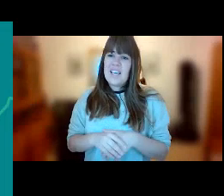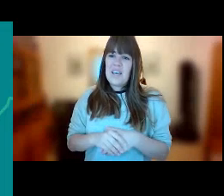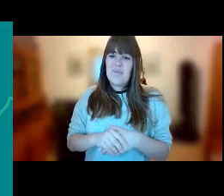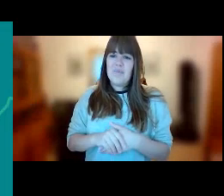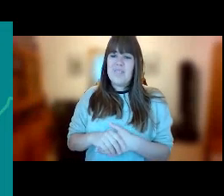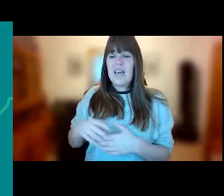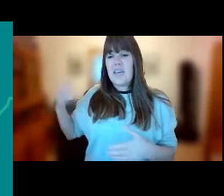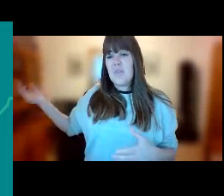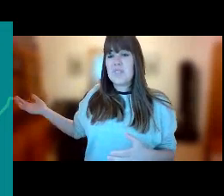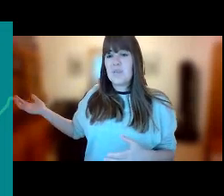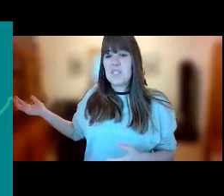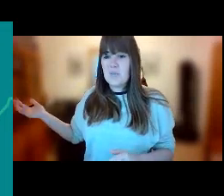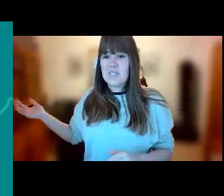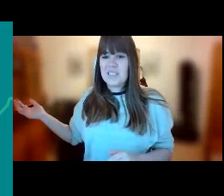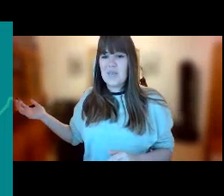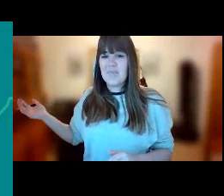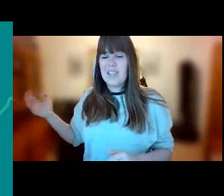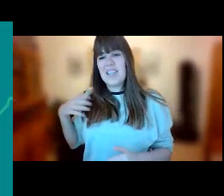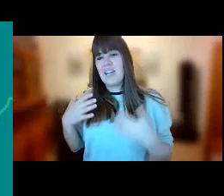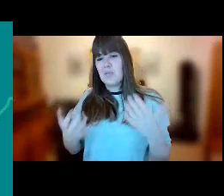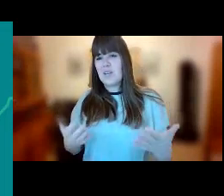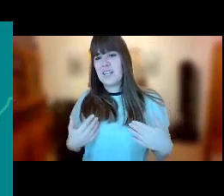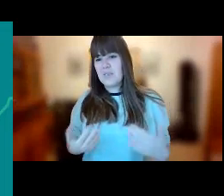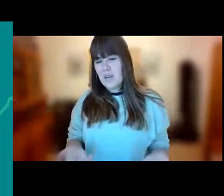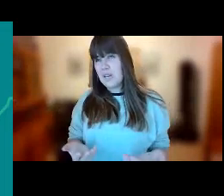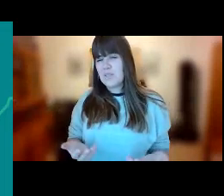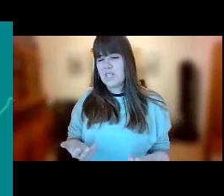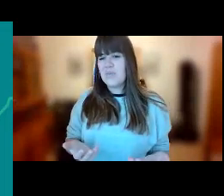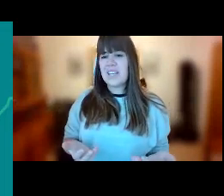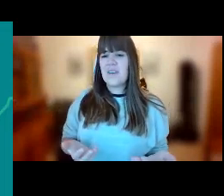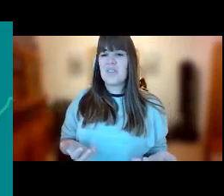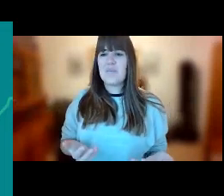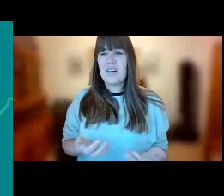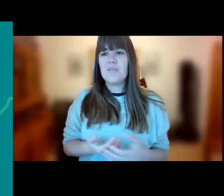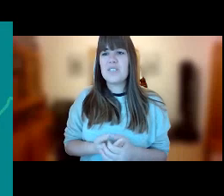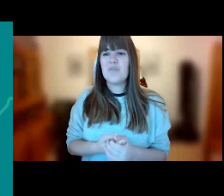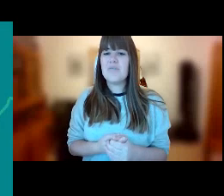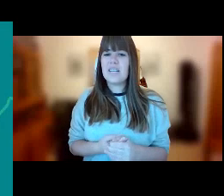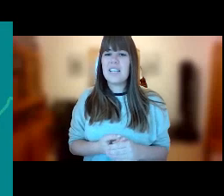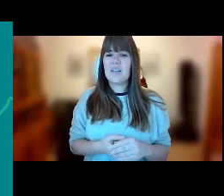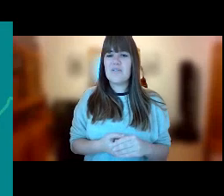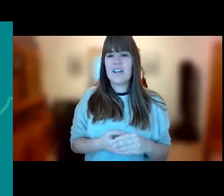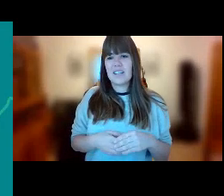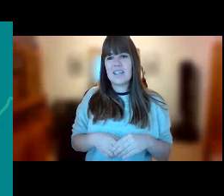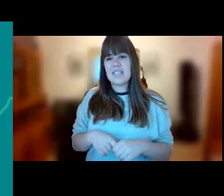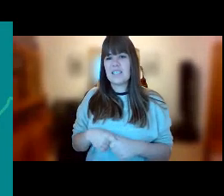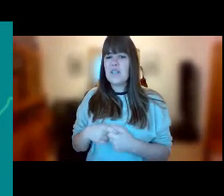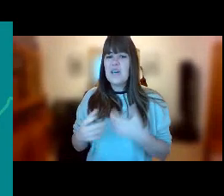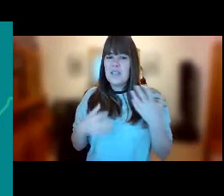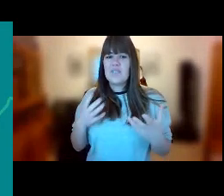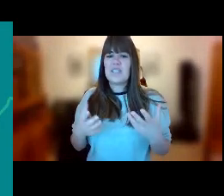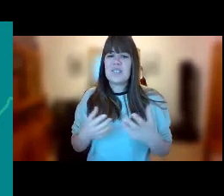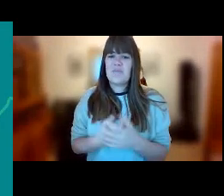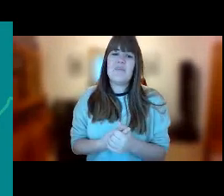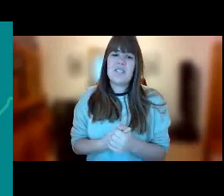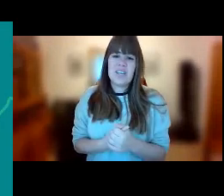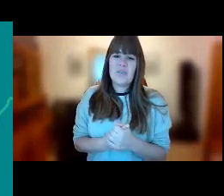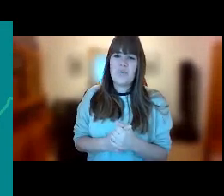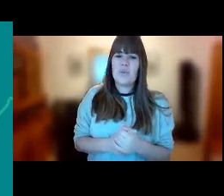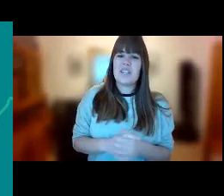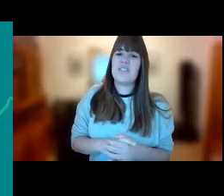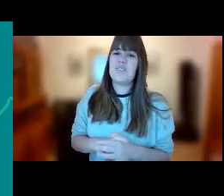because they're there with someone supporting them, that they're then unable to communicate for themselves. So really kind of recognising those things that we